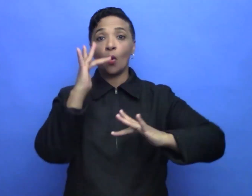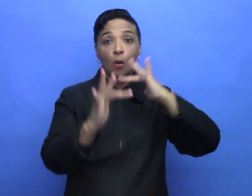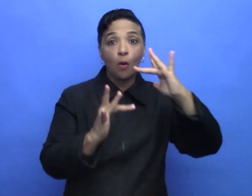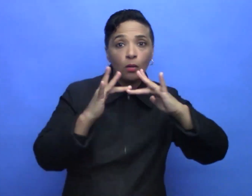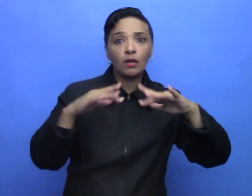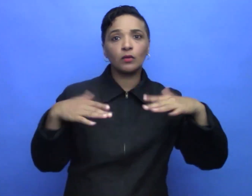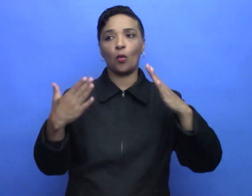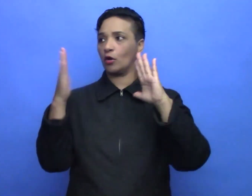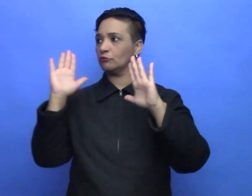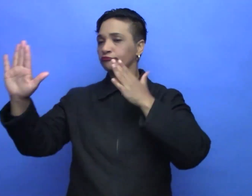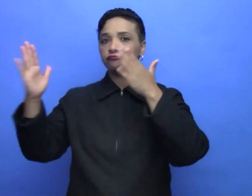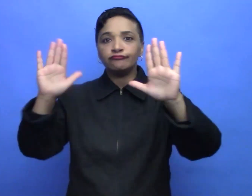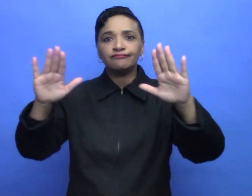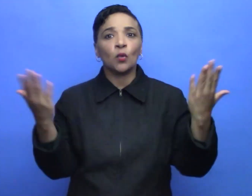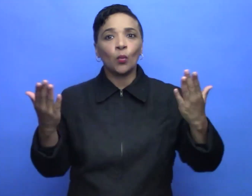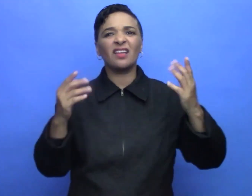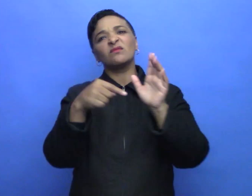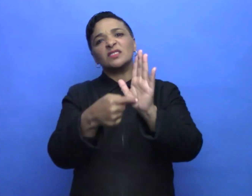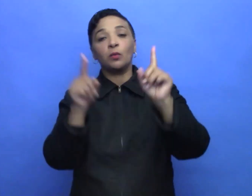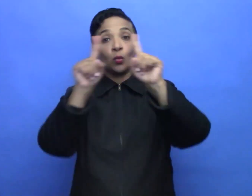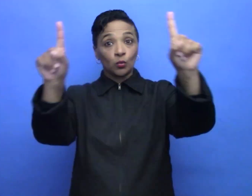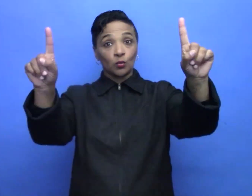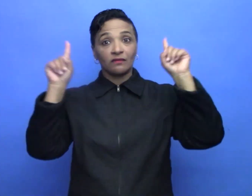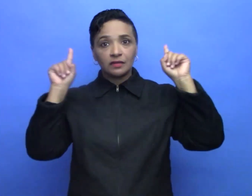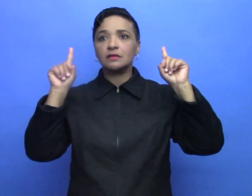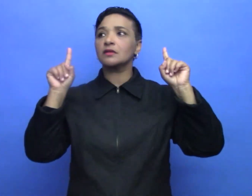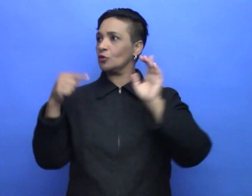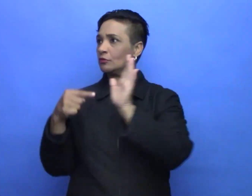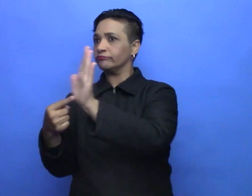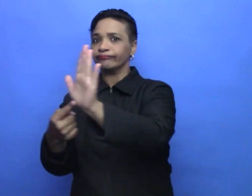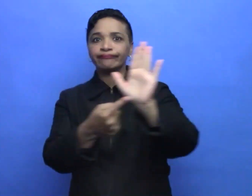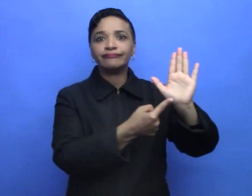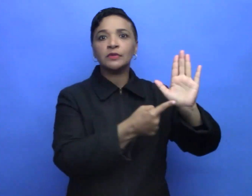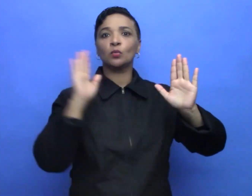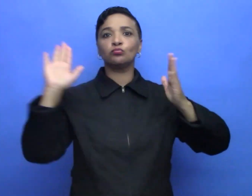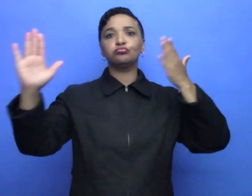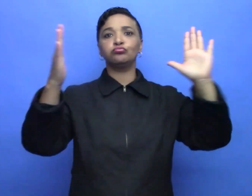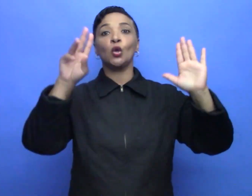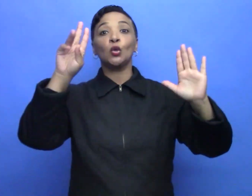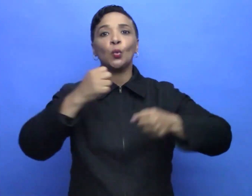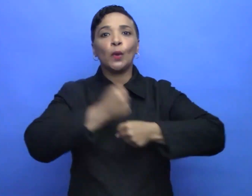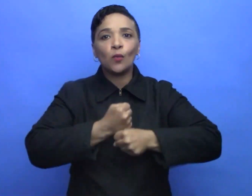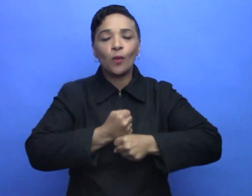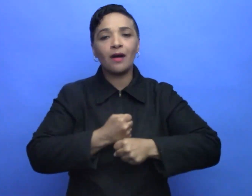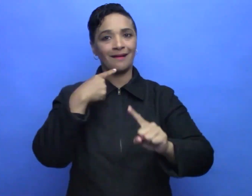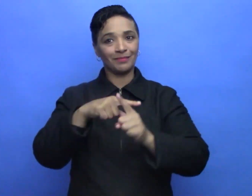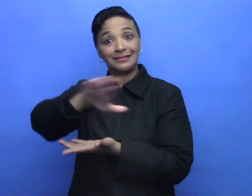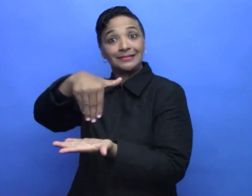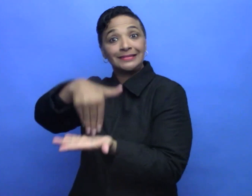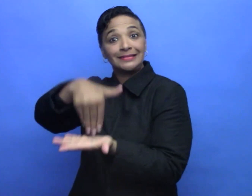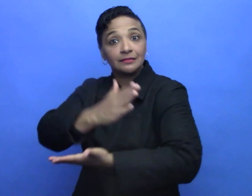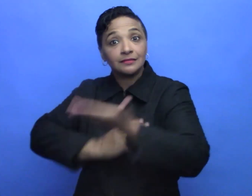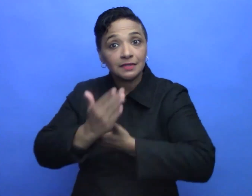in universities, and make use of the centers for people with disabilities and the